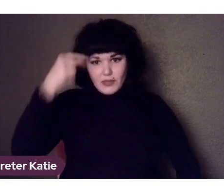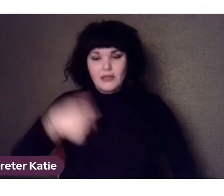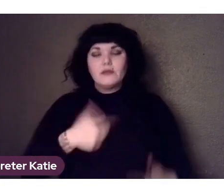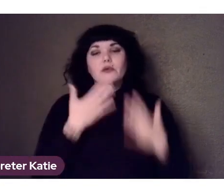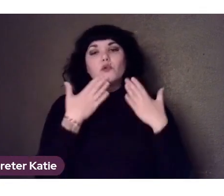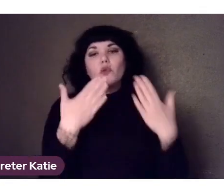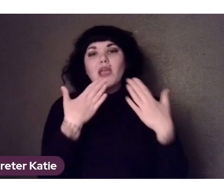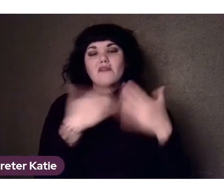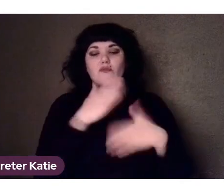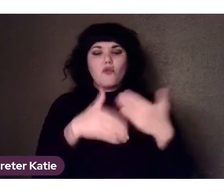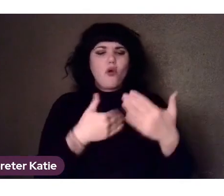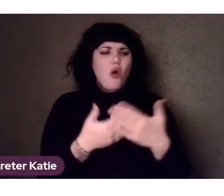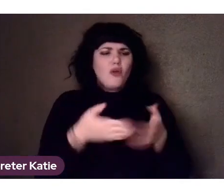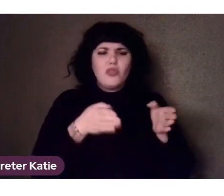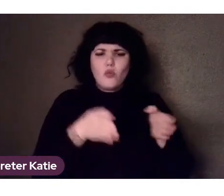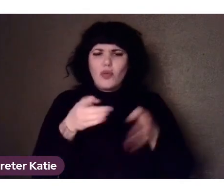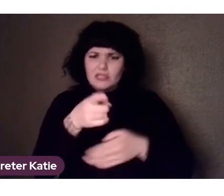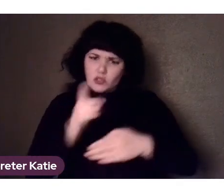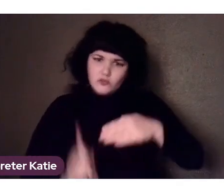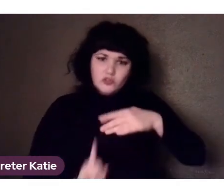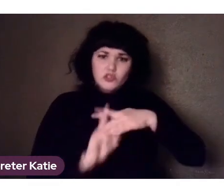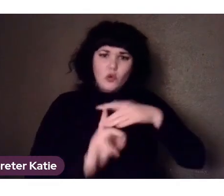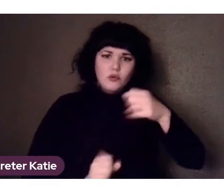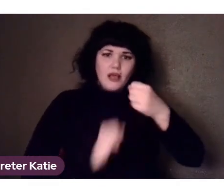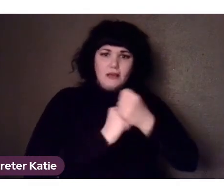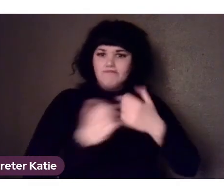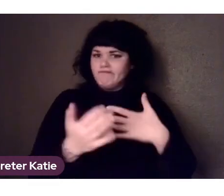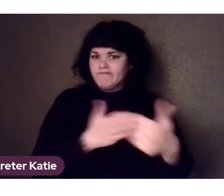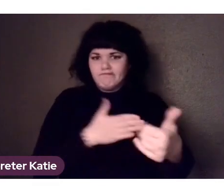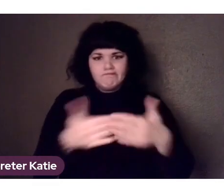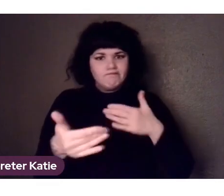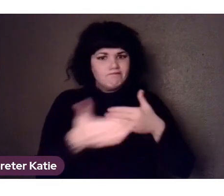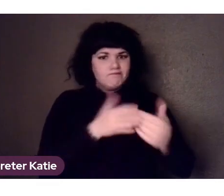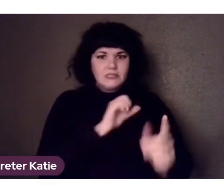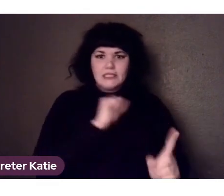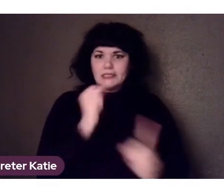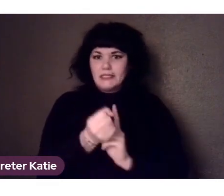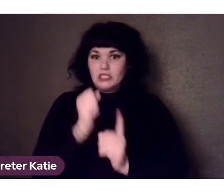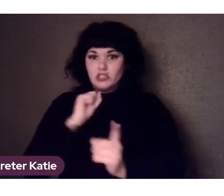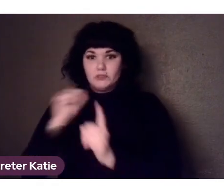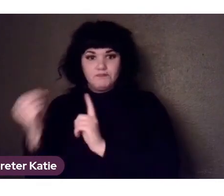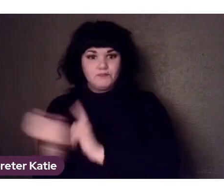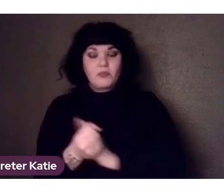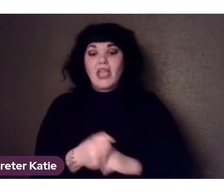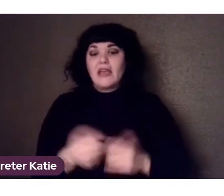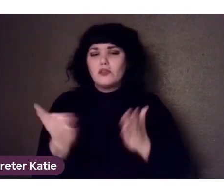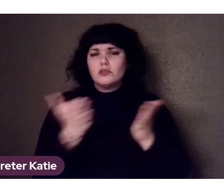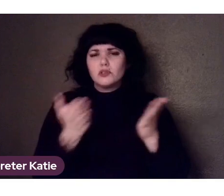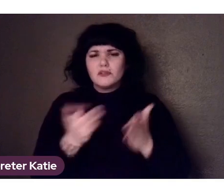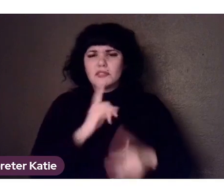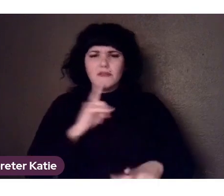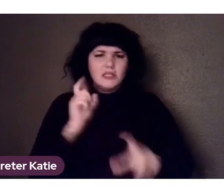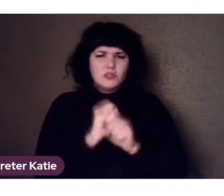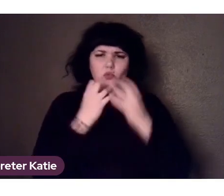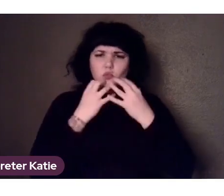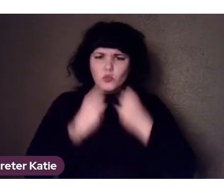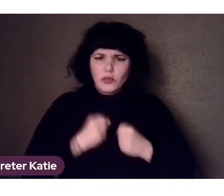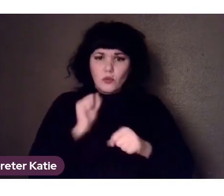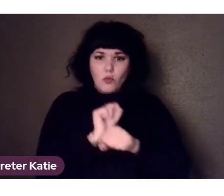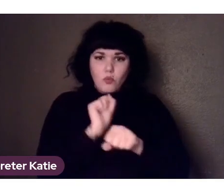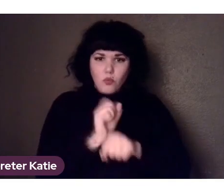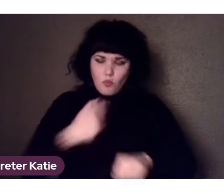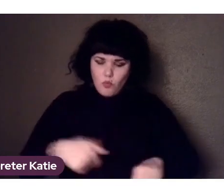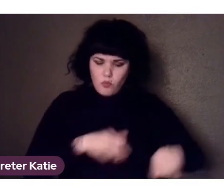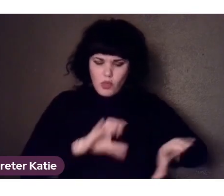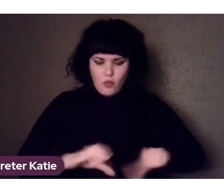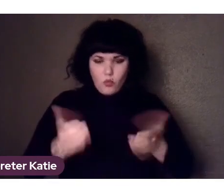that you have showed up in spite of the conditions and in service of this critical work that we do here.